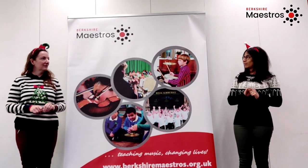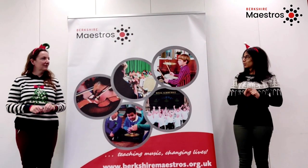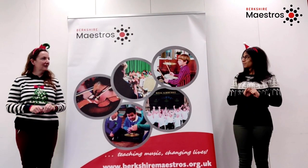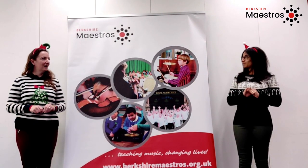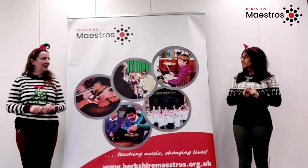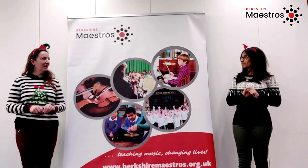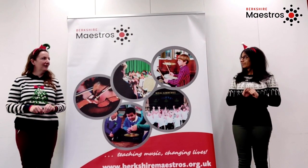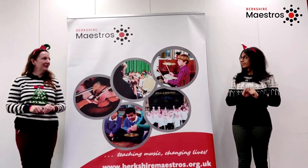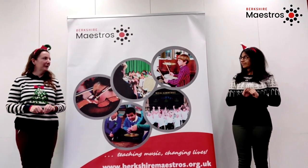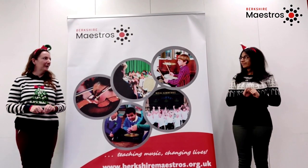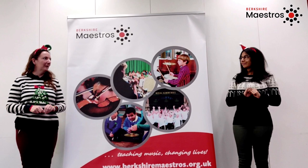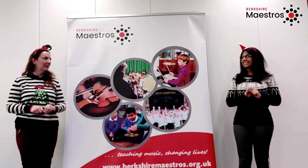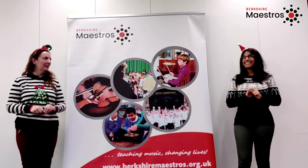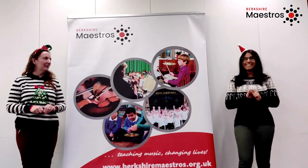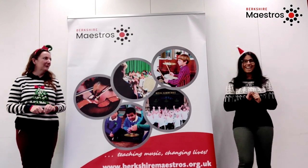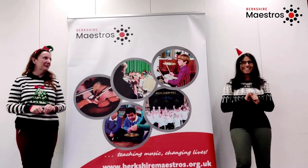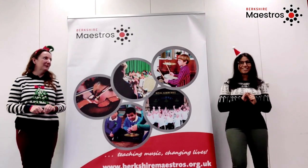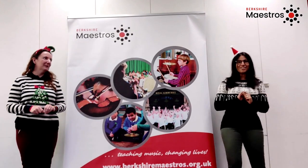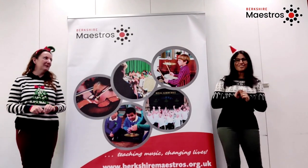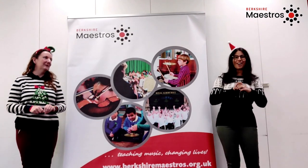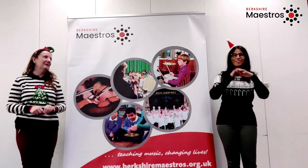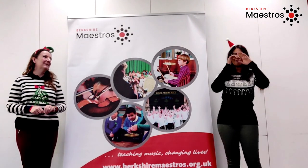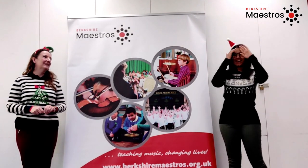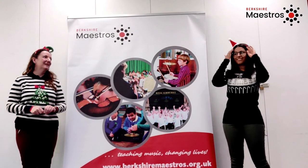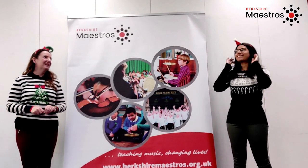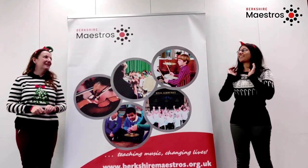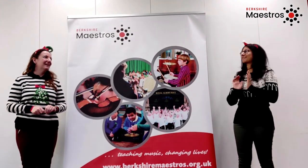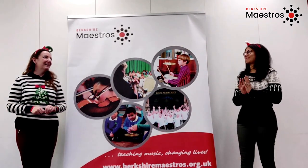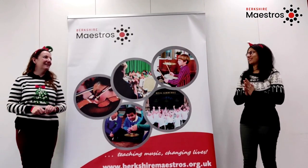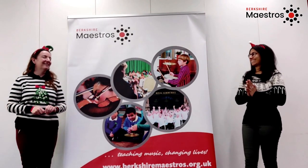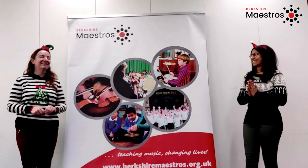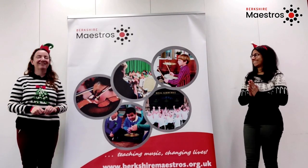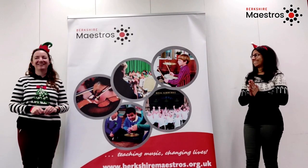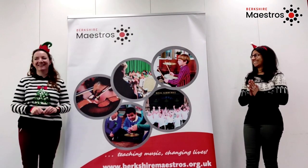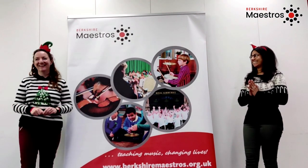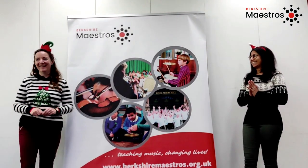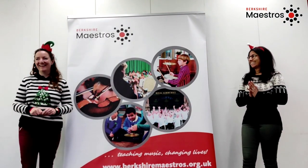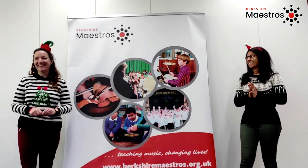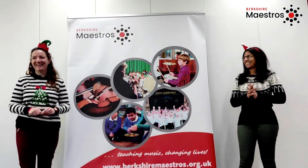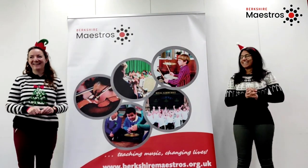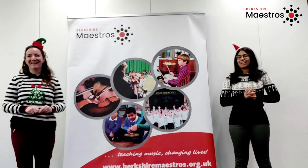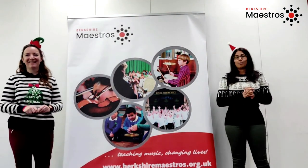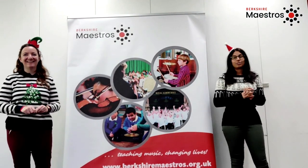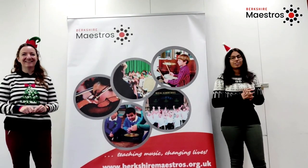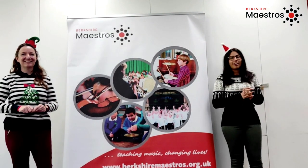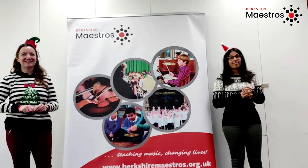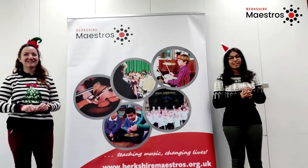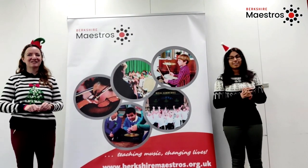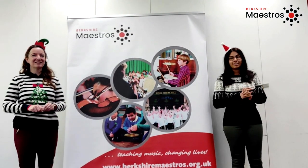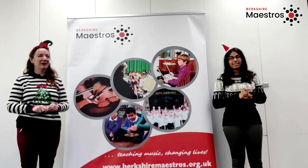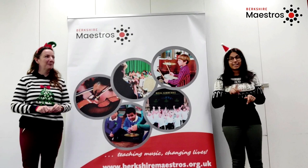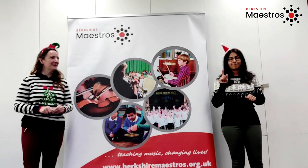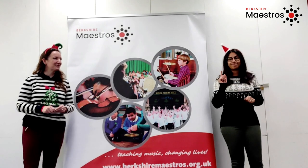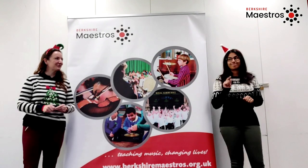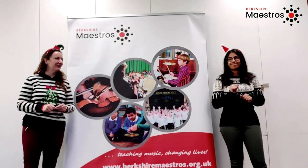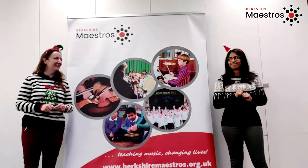round. No. Yes, another round, everybody. Okay. Which is very exciting. Shall we try